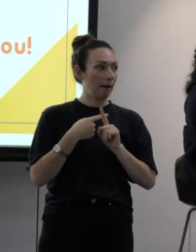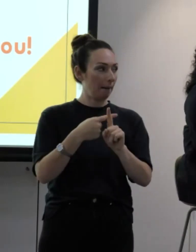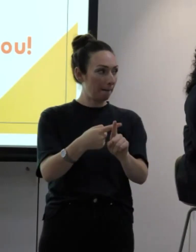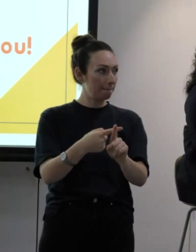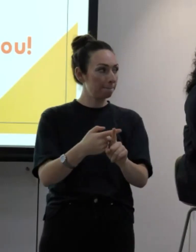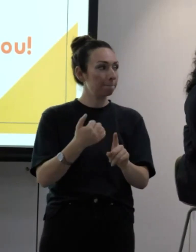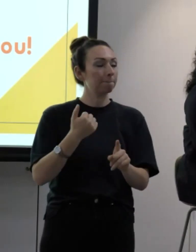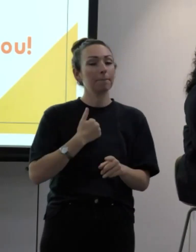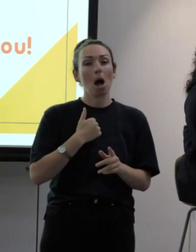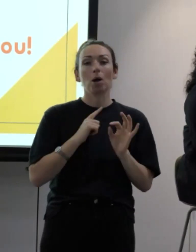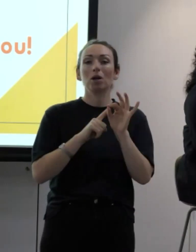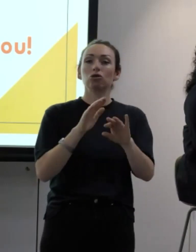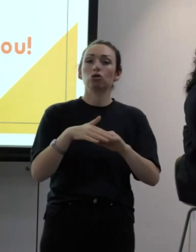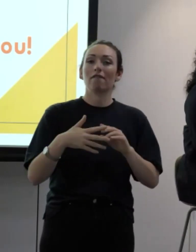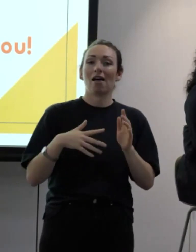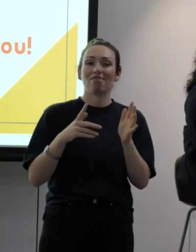and the challenge of